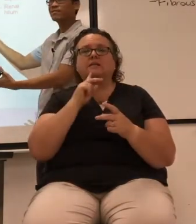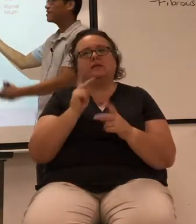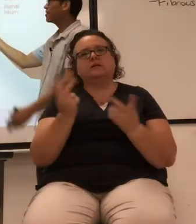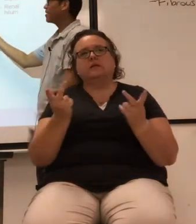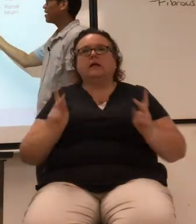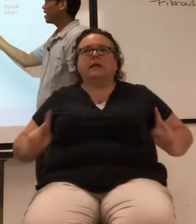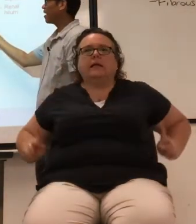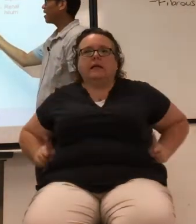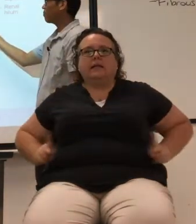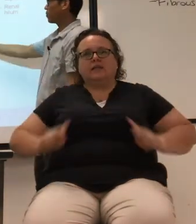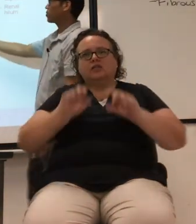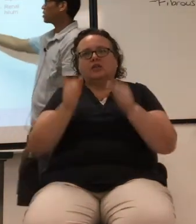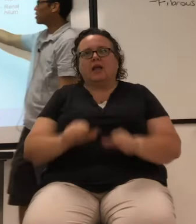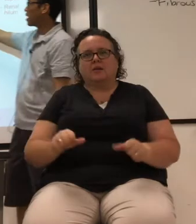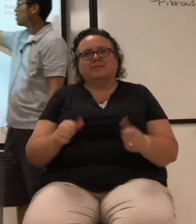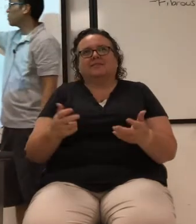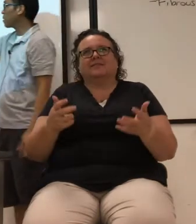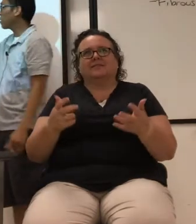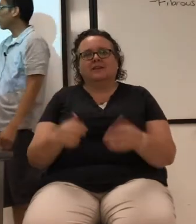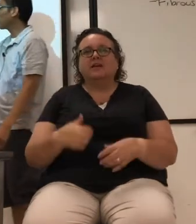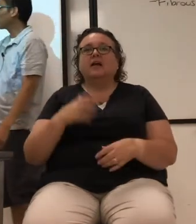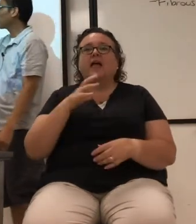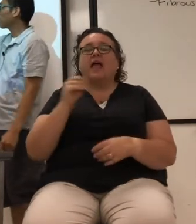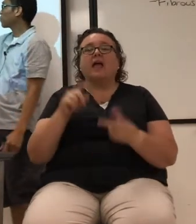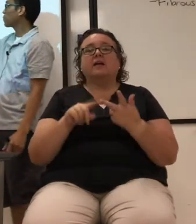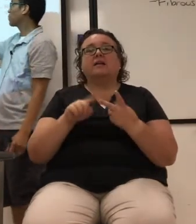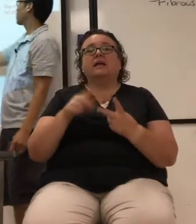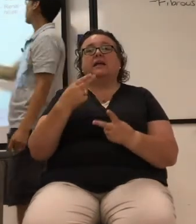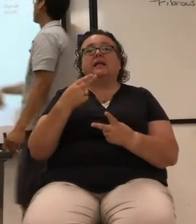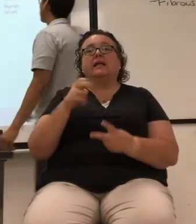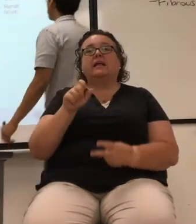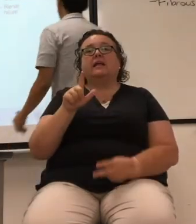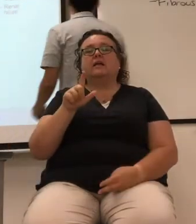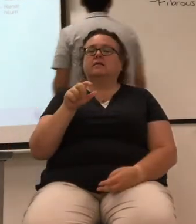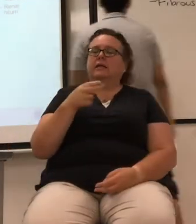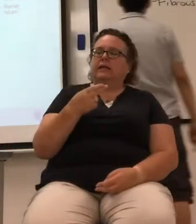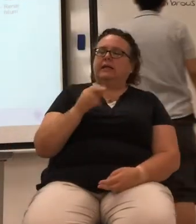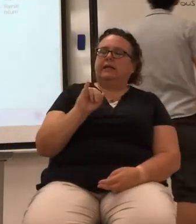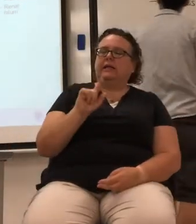shaped. There's this hilum here.